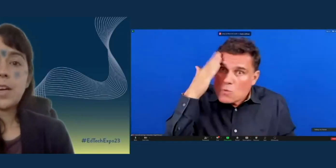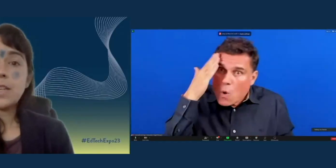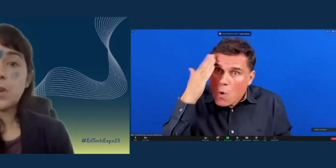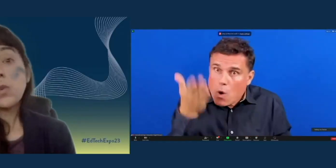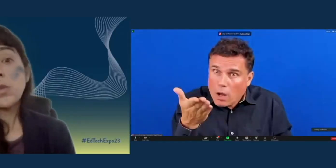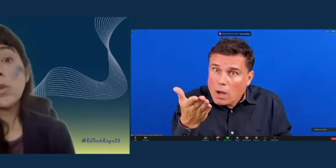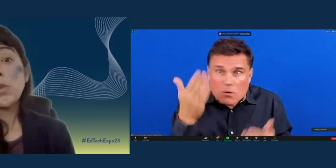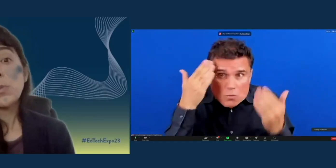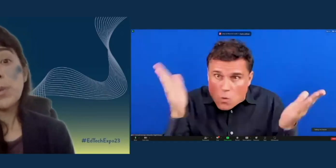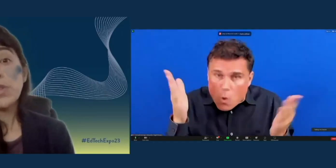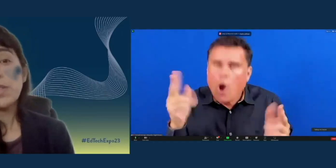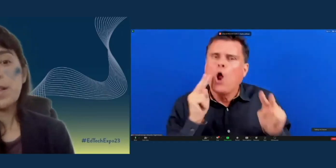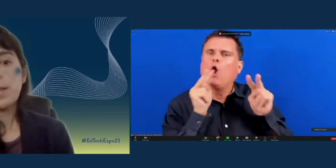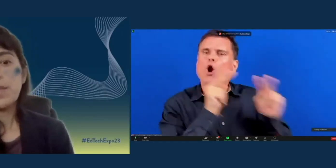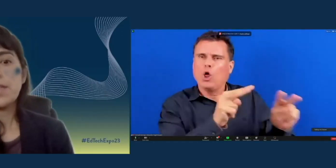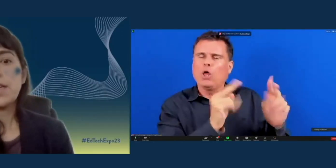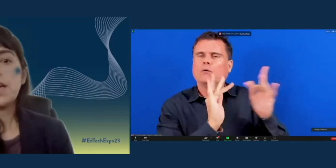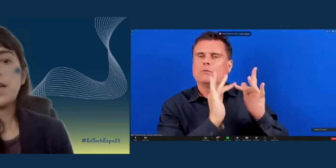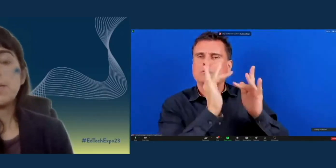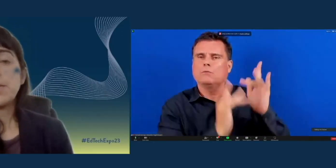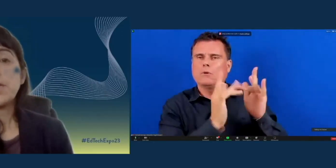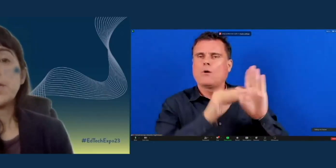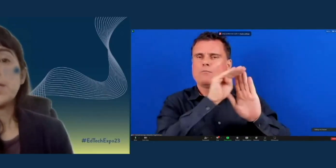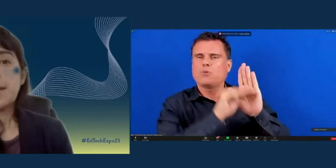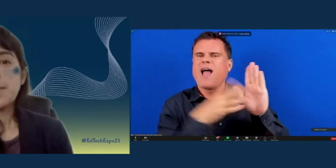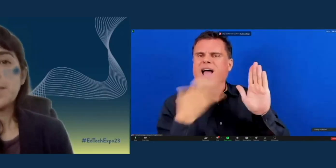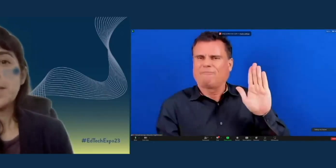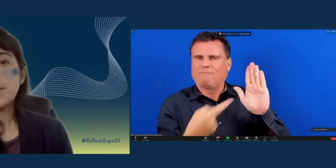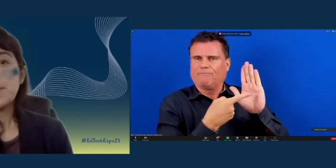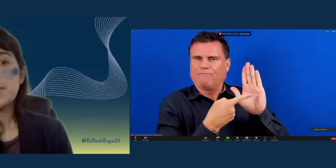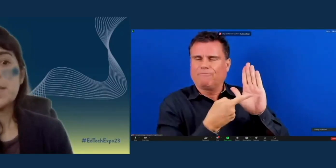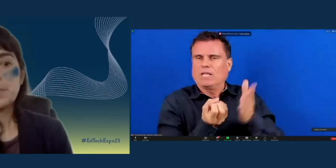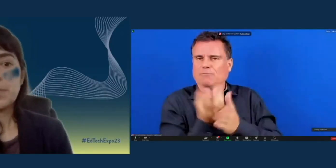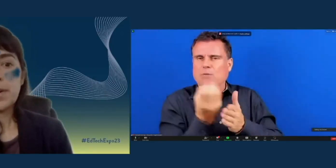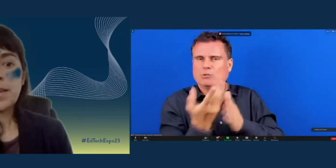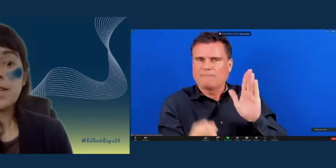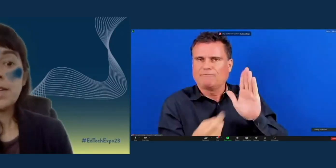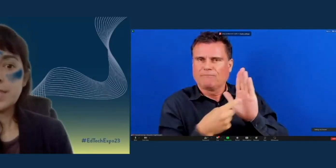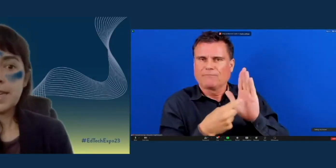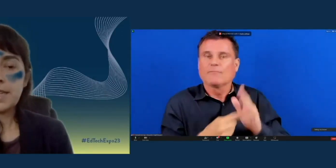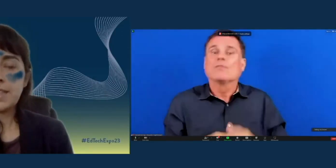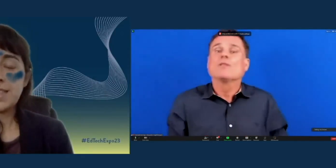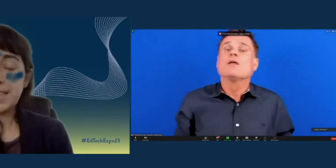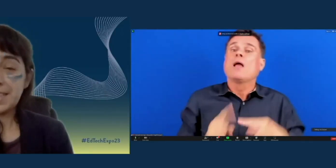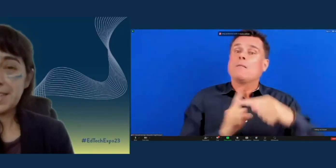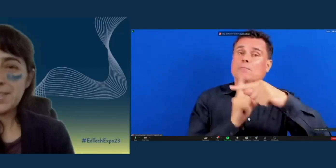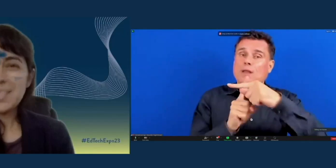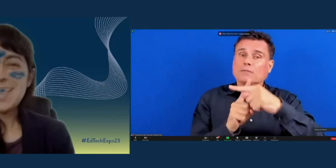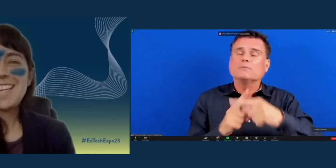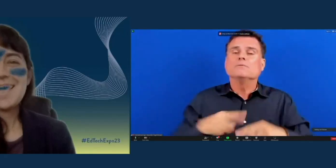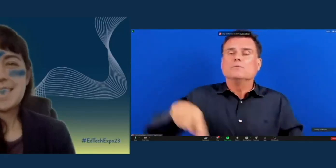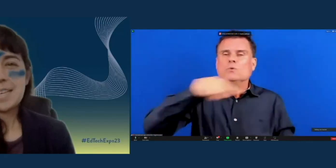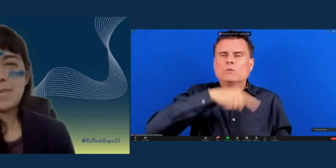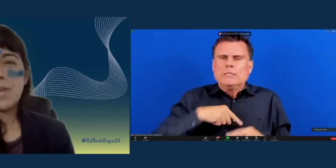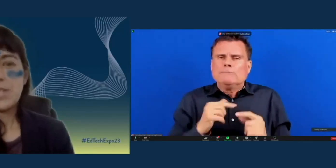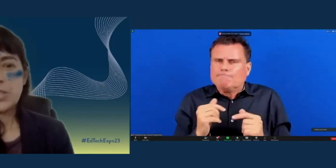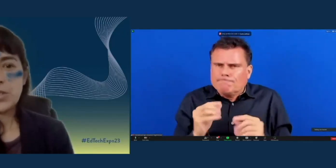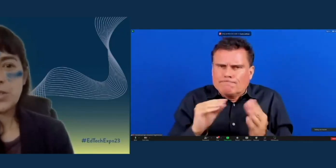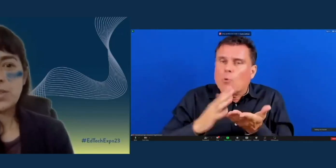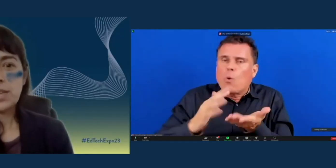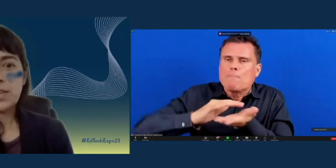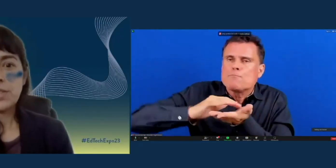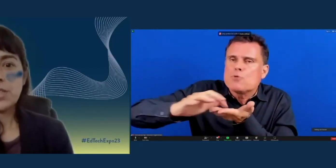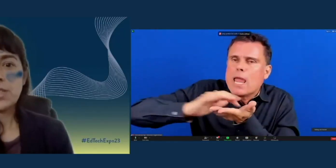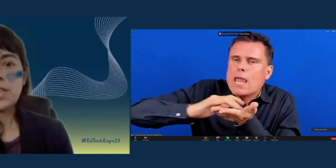ACR has also spurred the development of the first adapted assessments in Braille and sign language in several